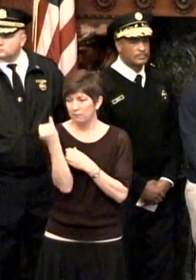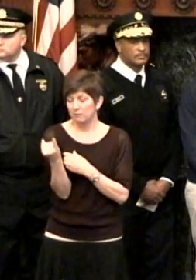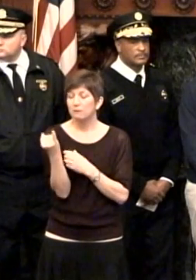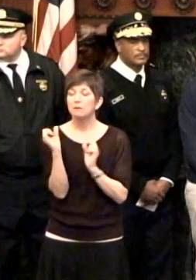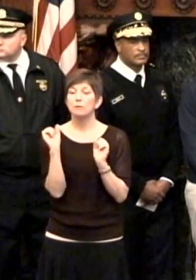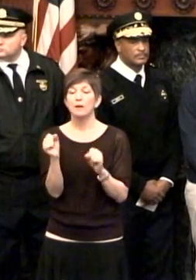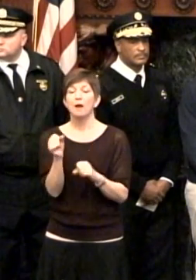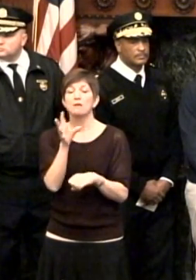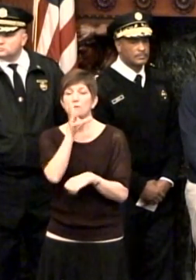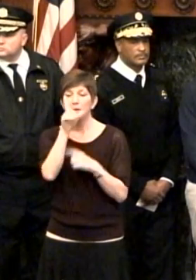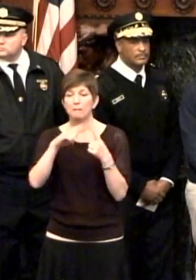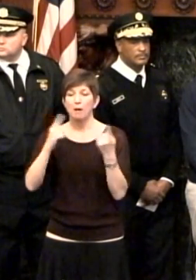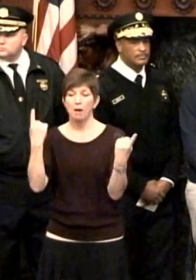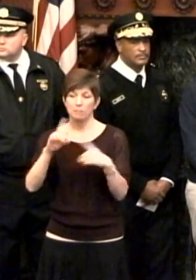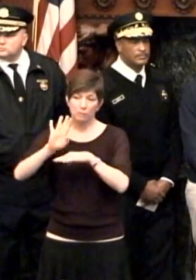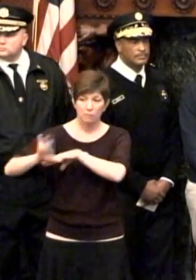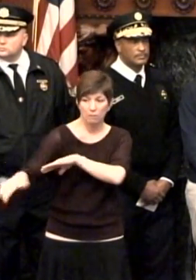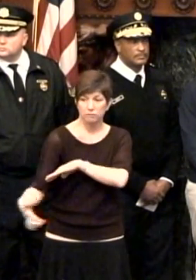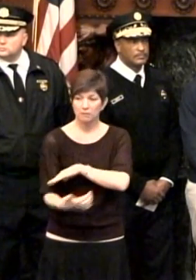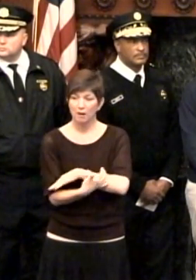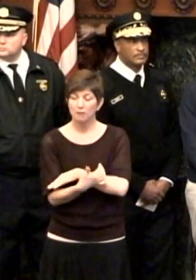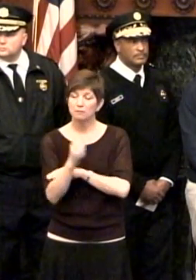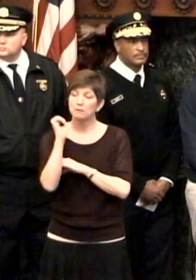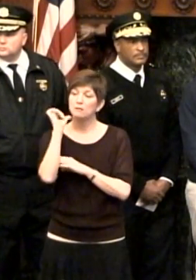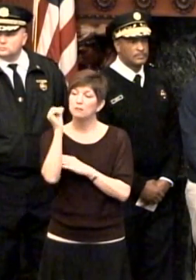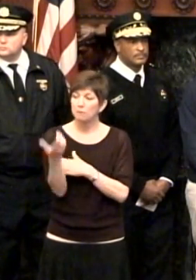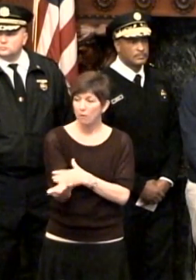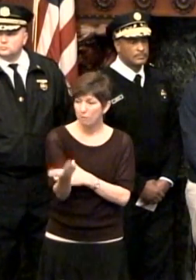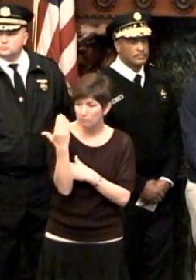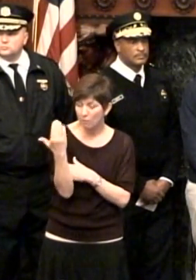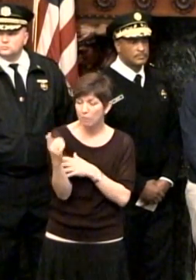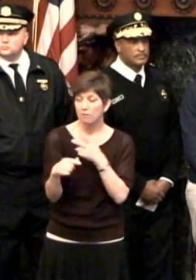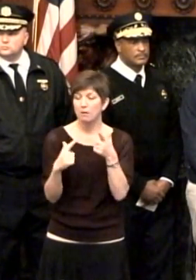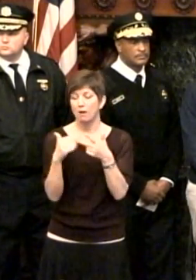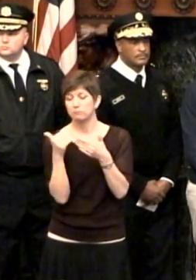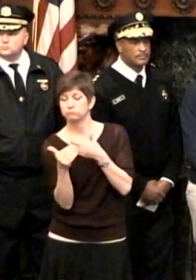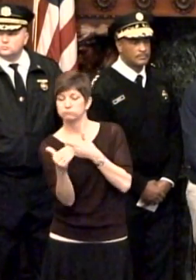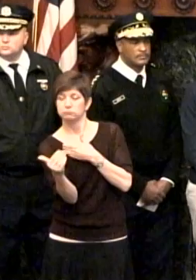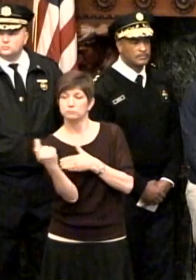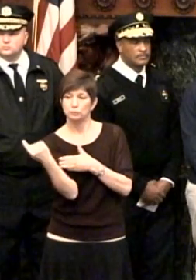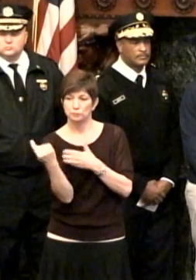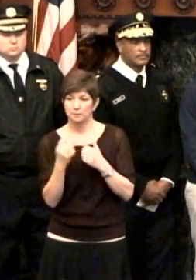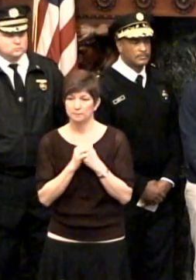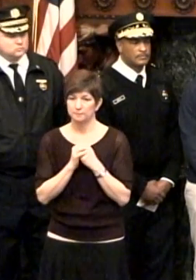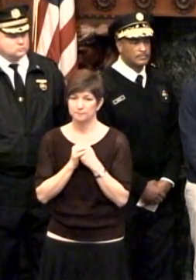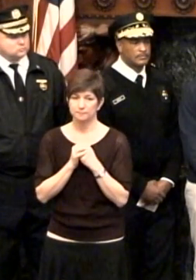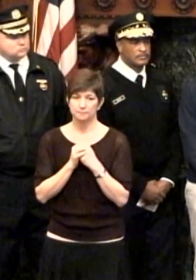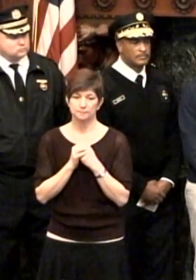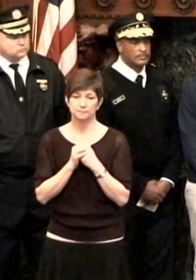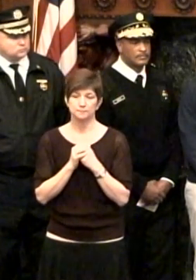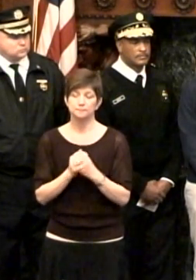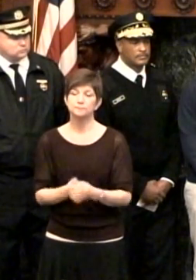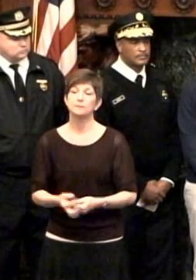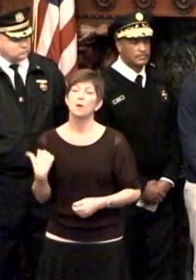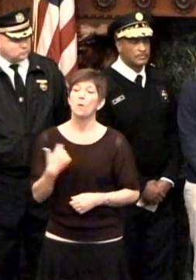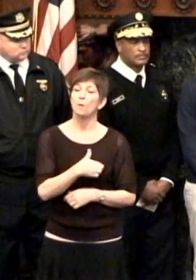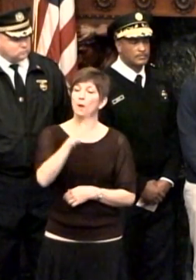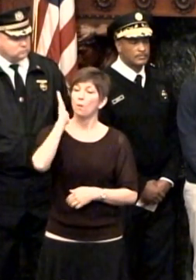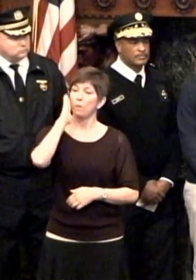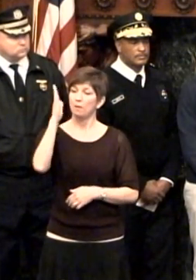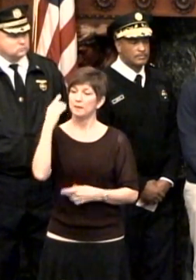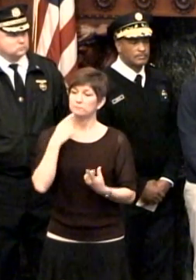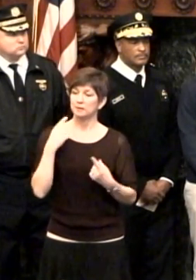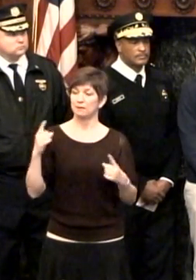about overnight, tomorrow morning, and the rest of Tuesday. We will be